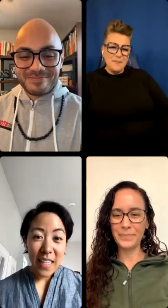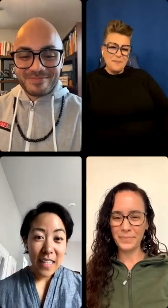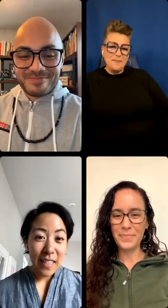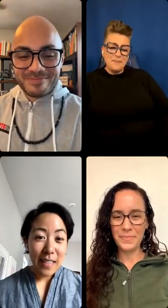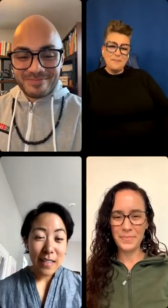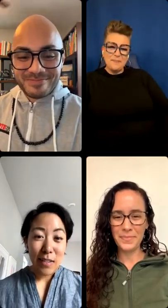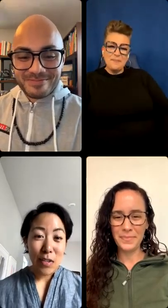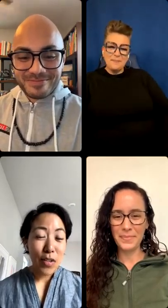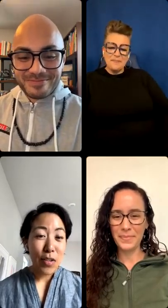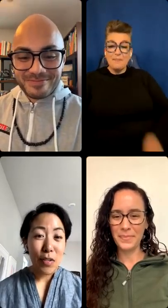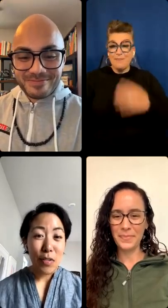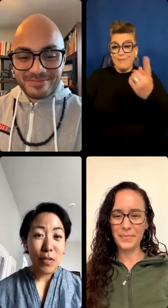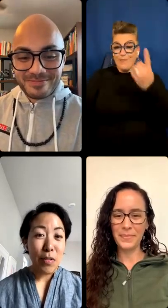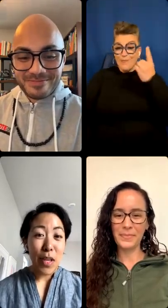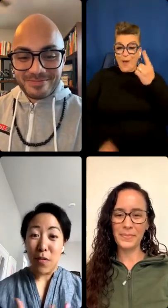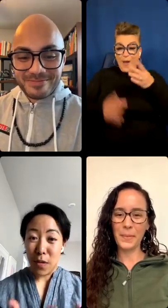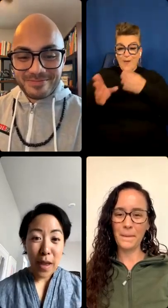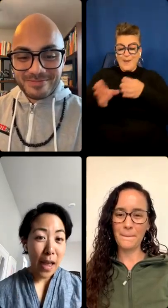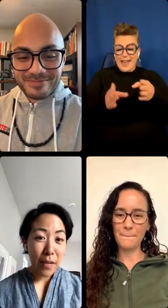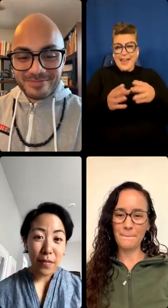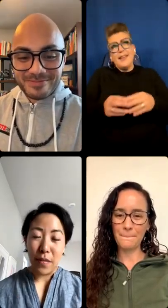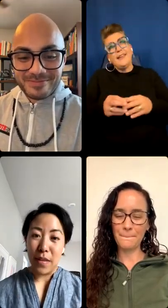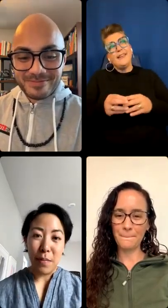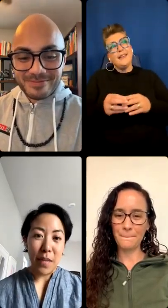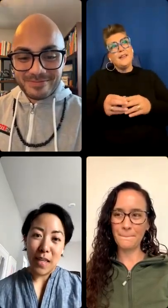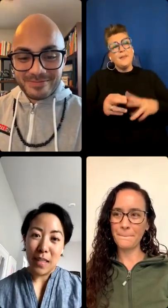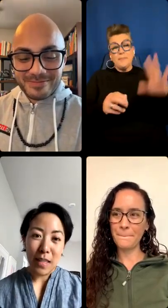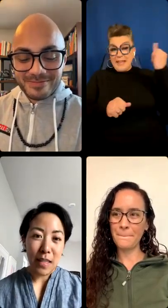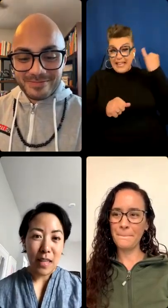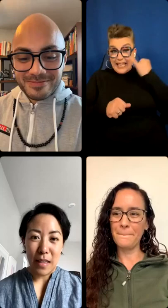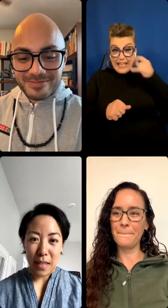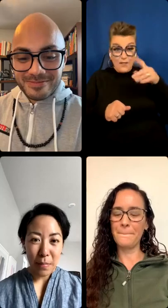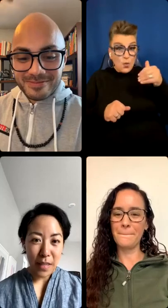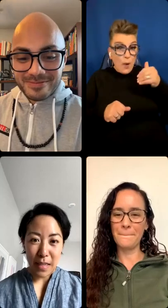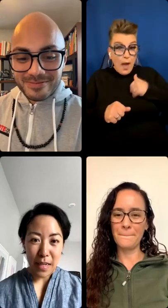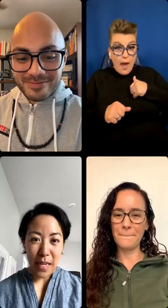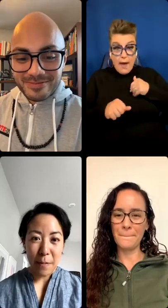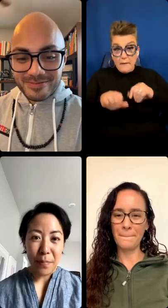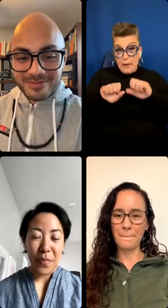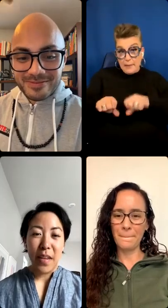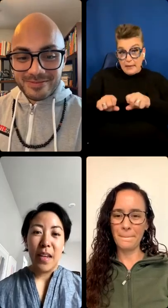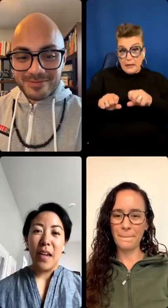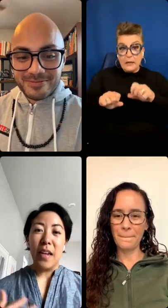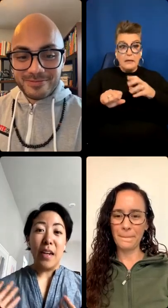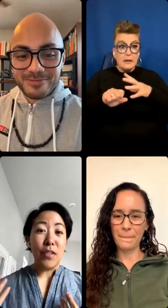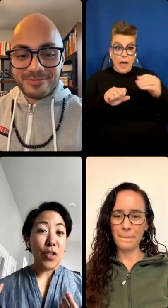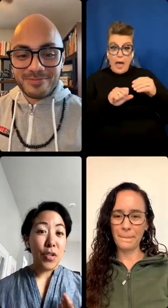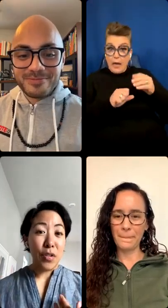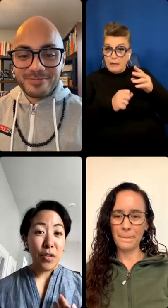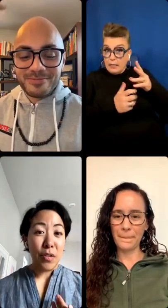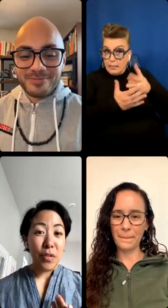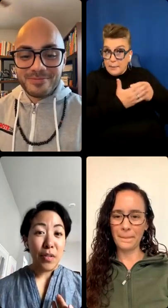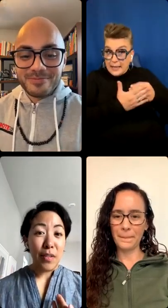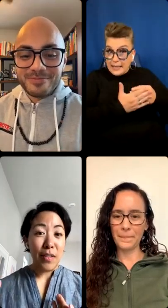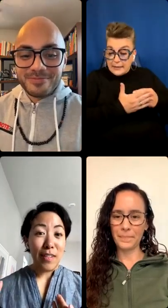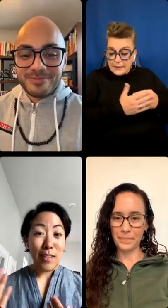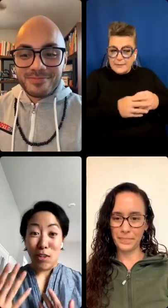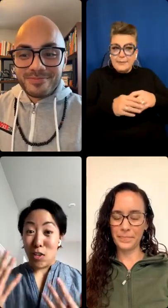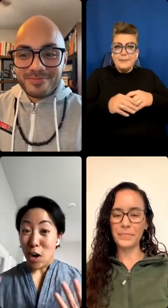One way is to, if you have the means and the ability,